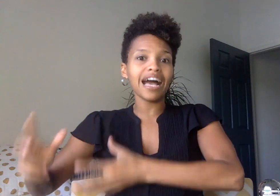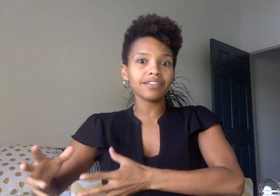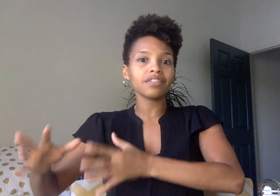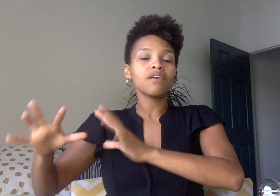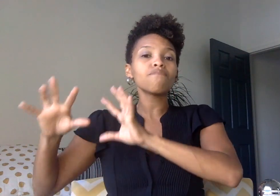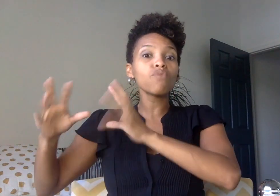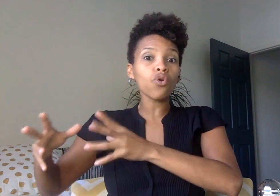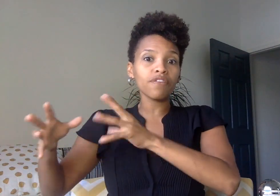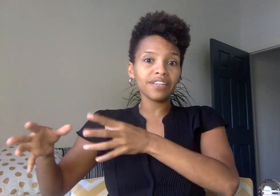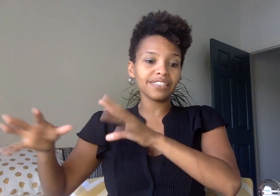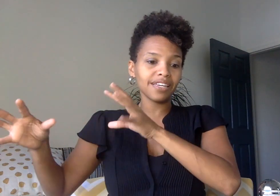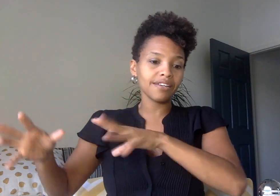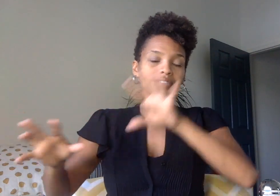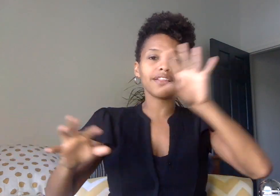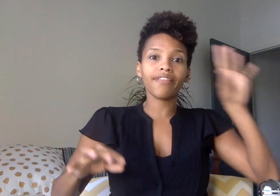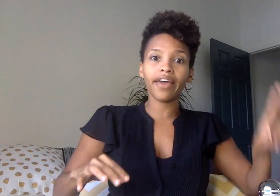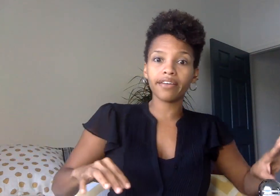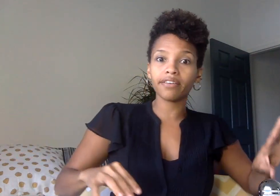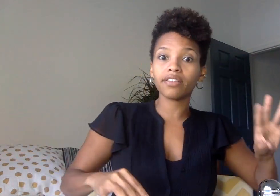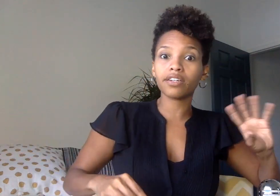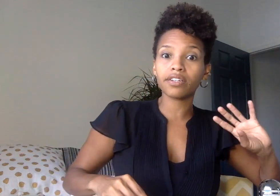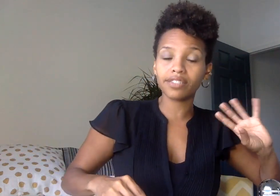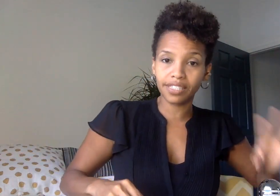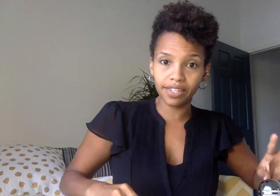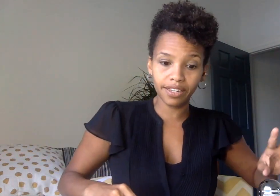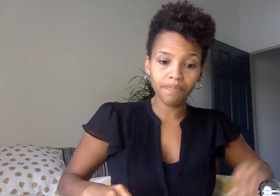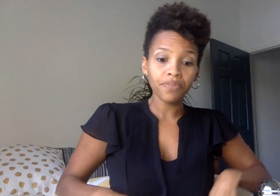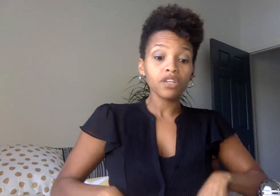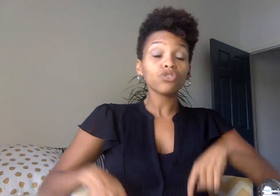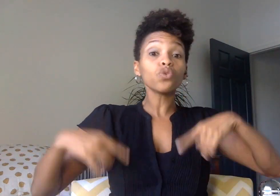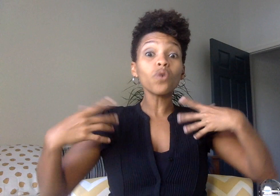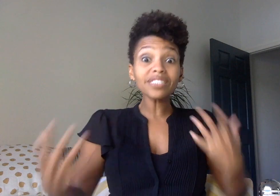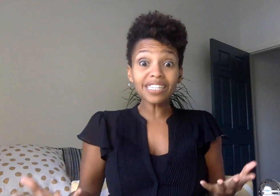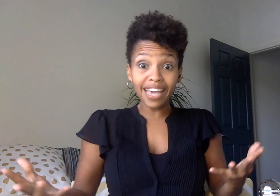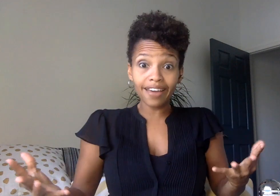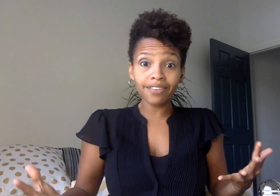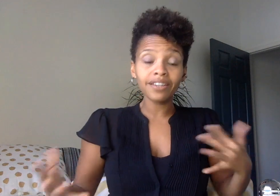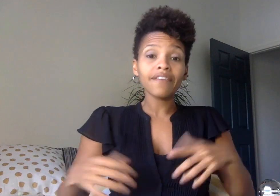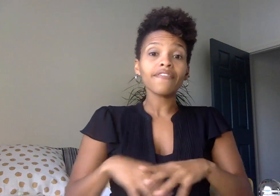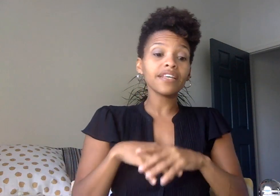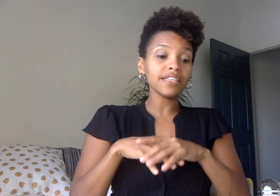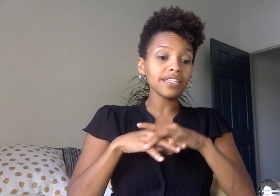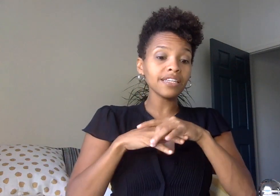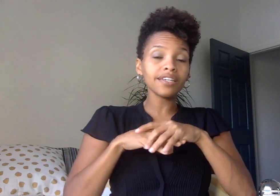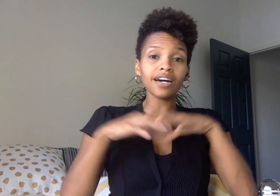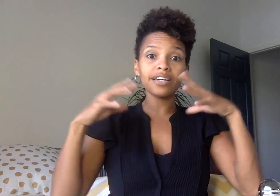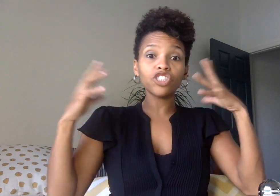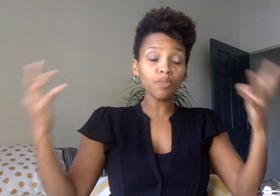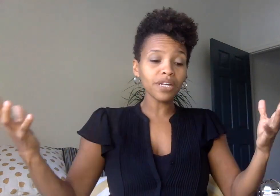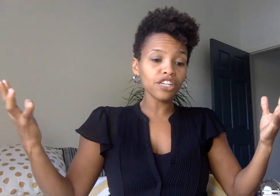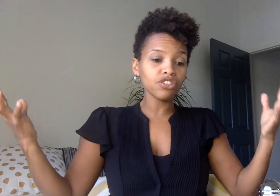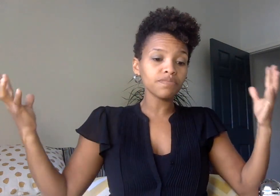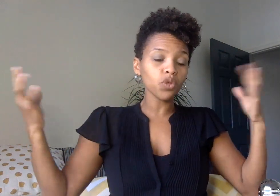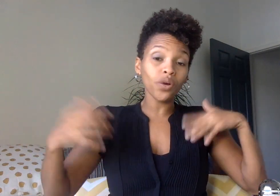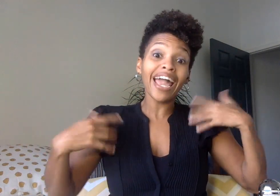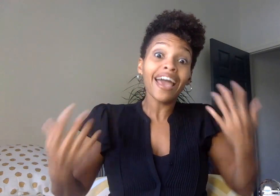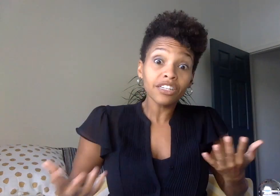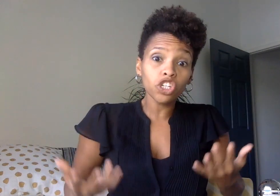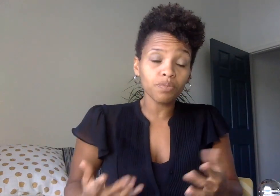has more of these kids than the city. So once again, the interpretation or an